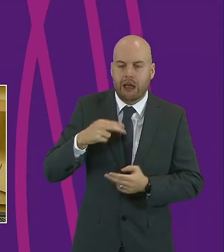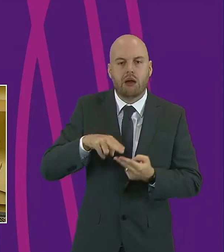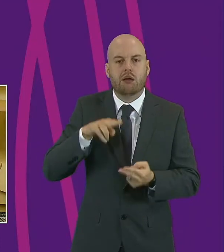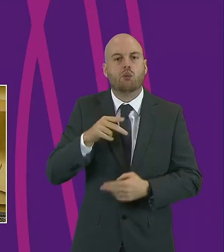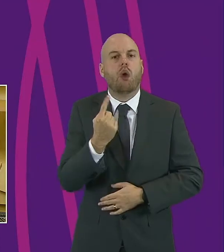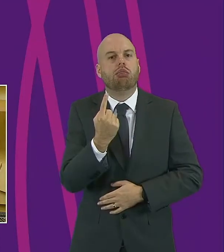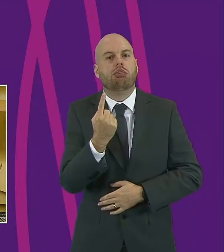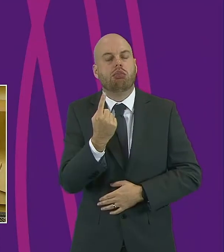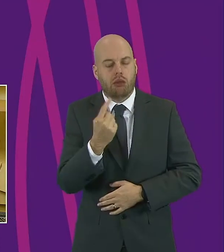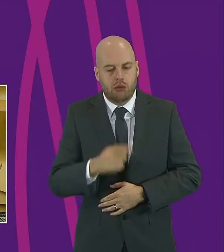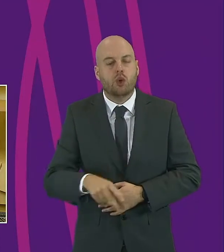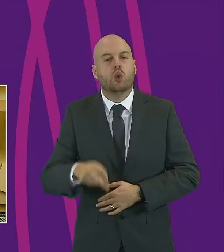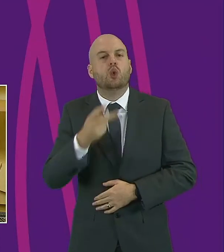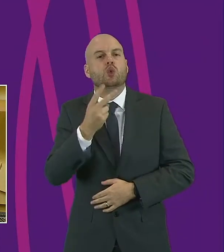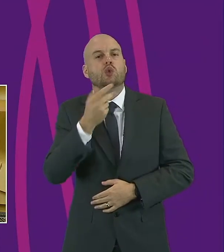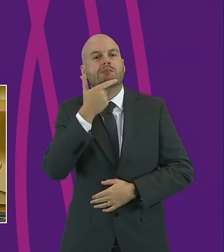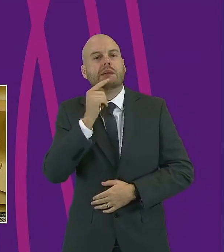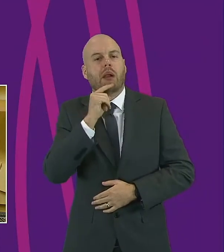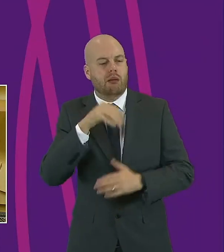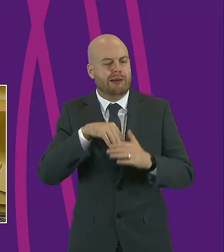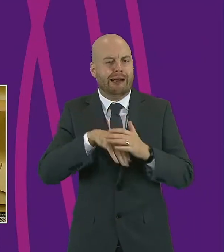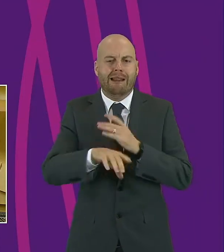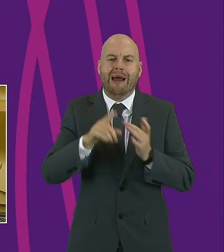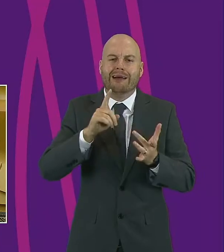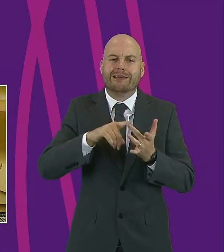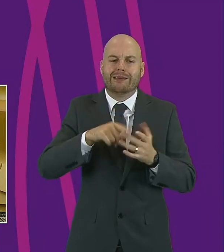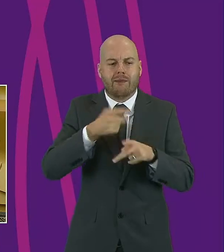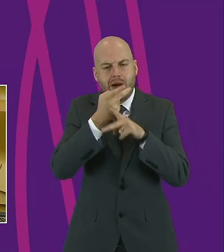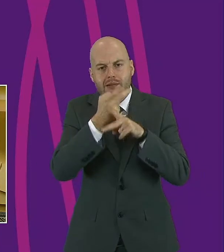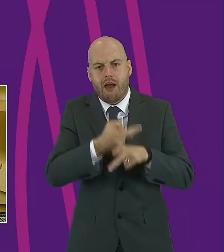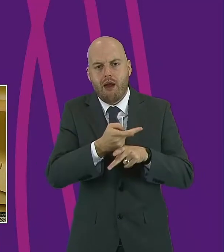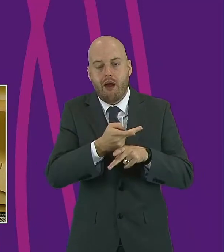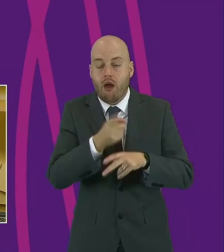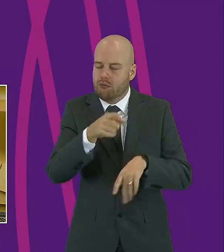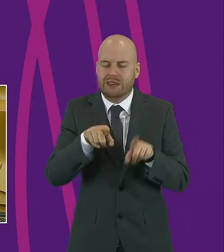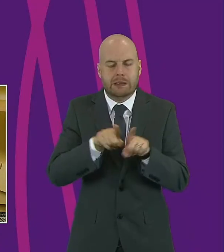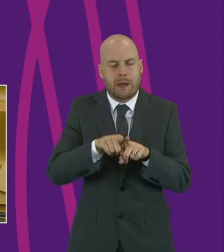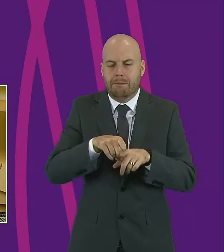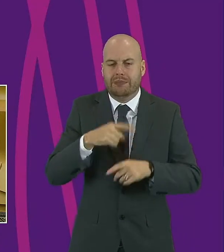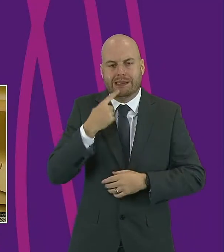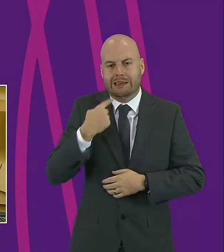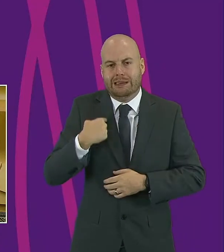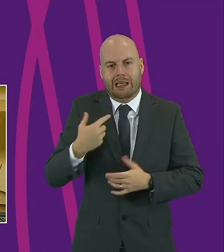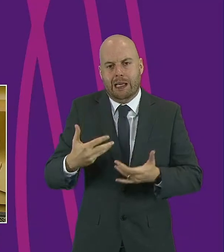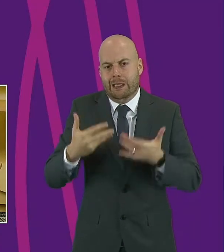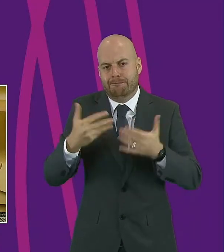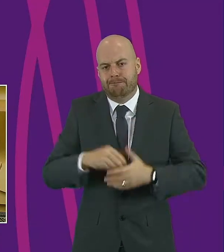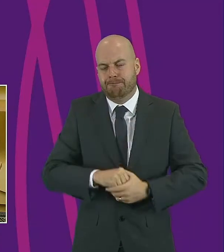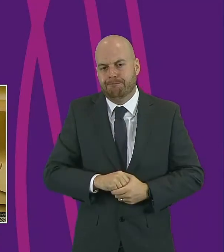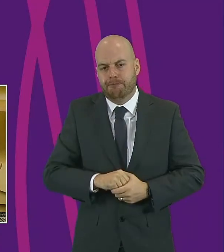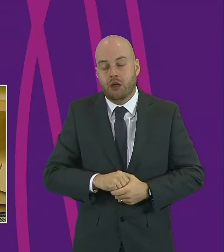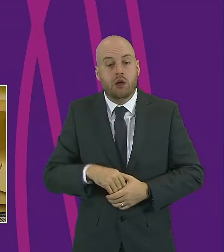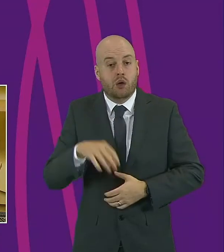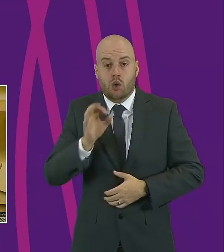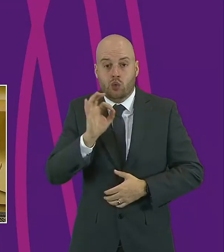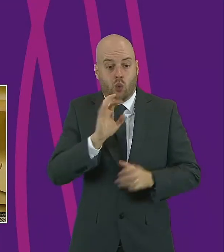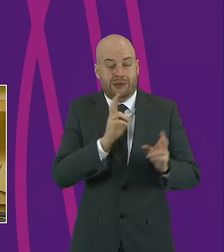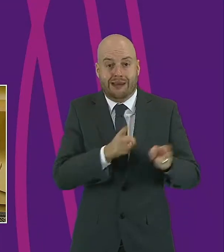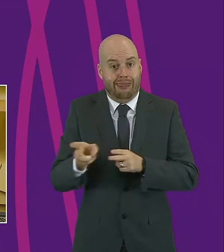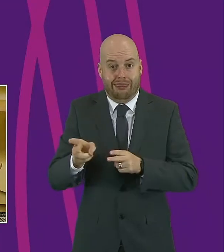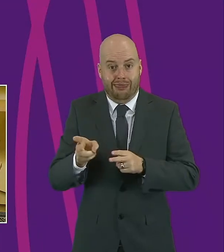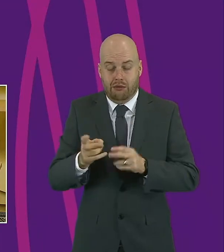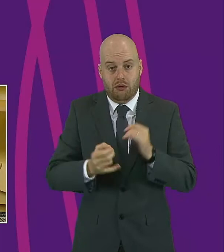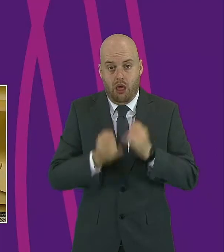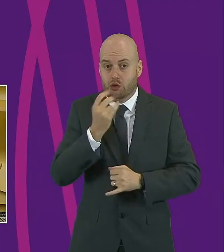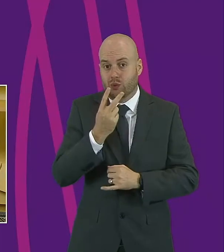intensive care, which is the same as yesterday. In the past 24 hours, no deaths have been registered of patients who had